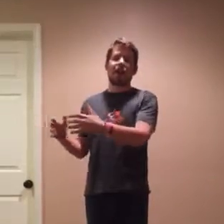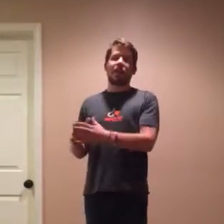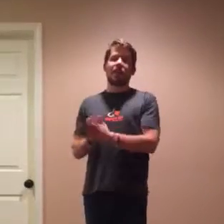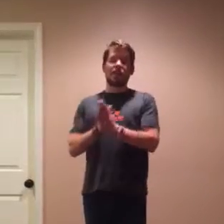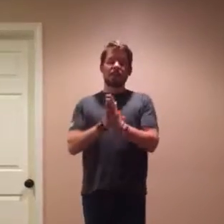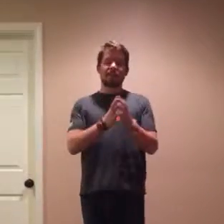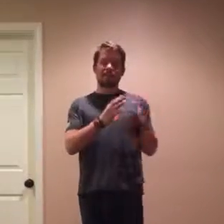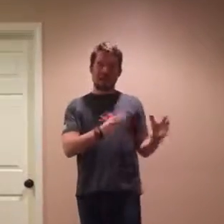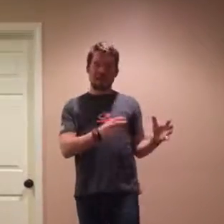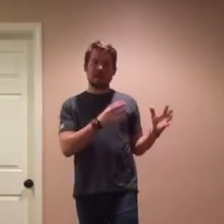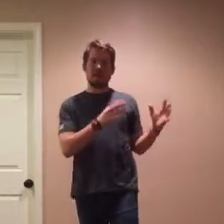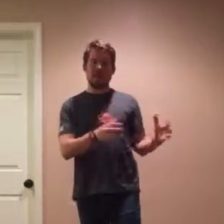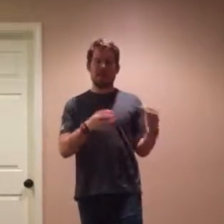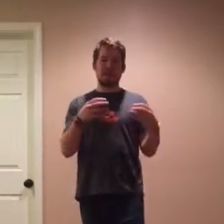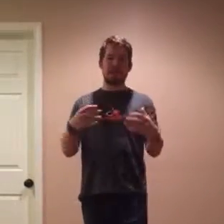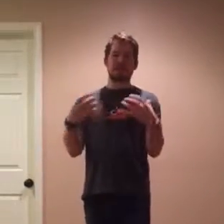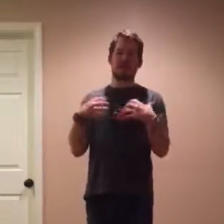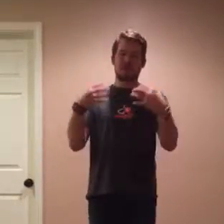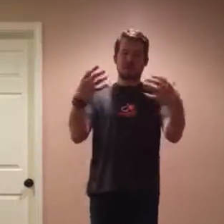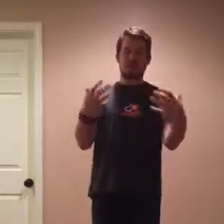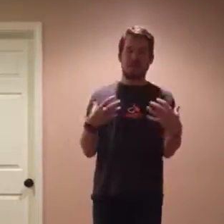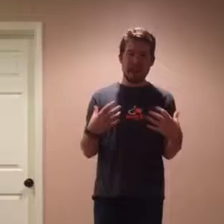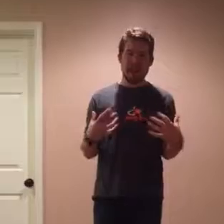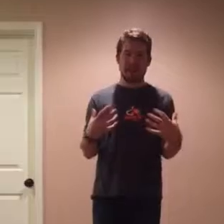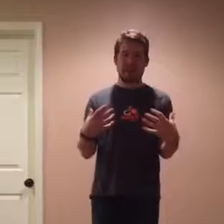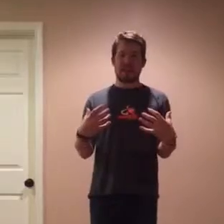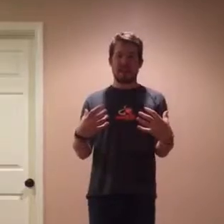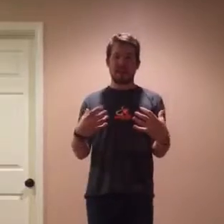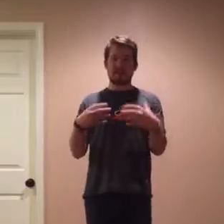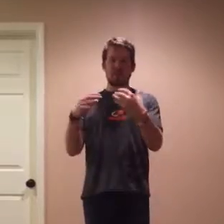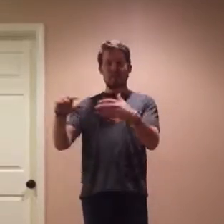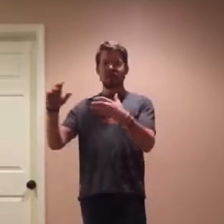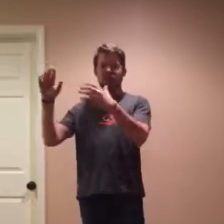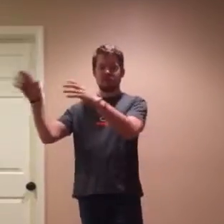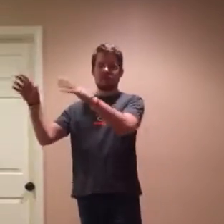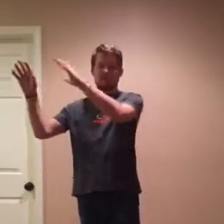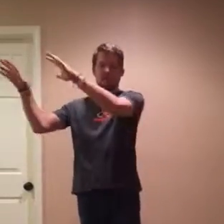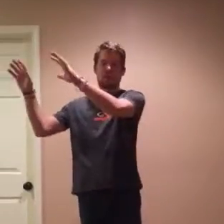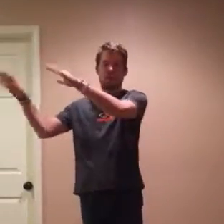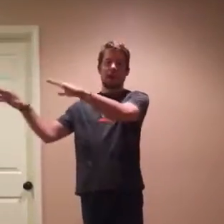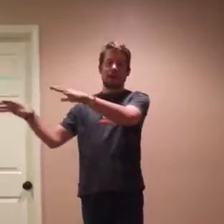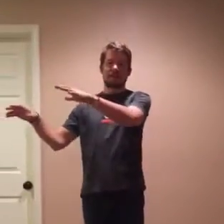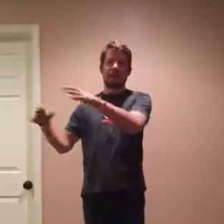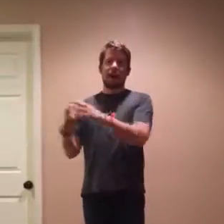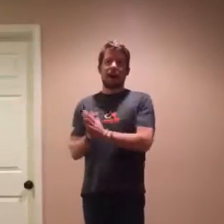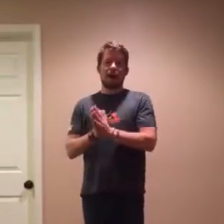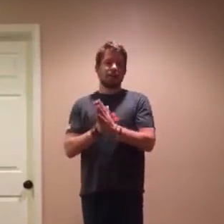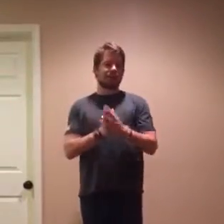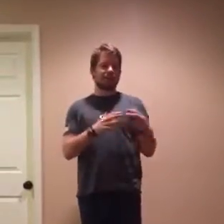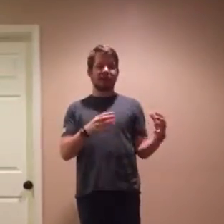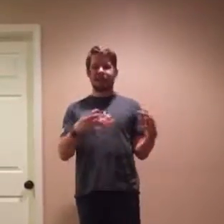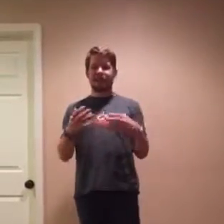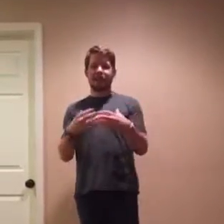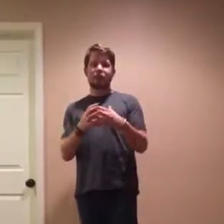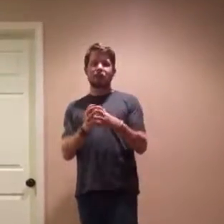There is nothing better in this world for me than to reach students for Christ. The second thing that